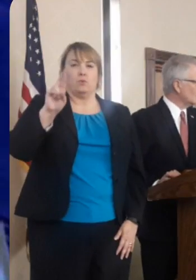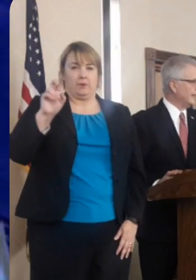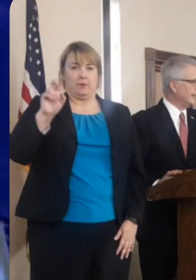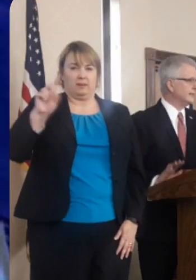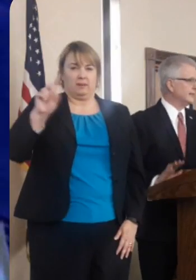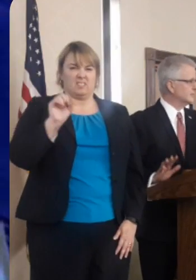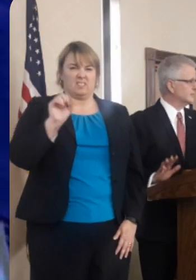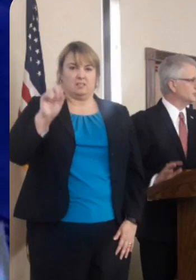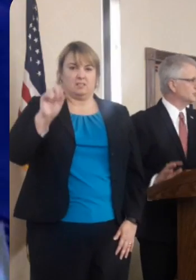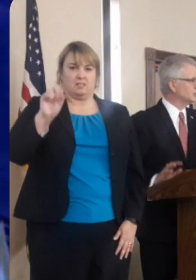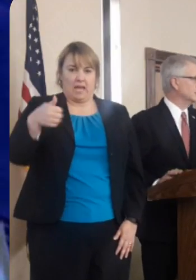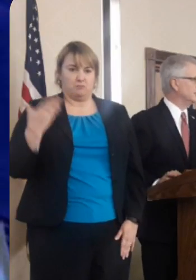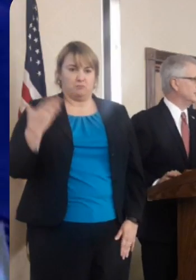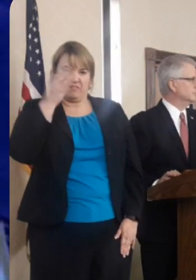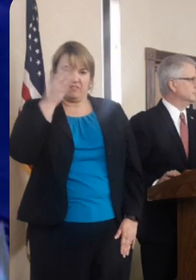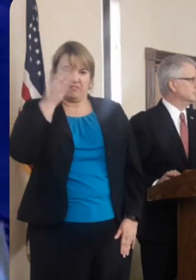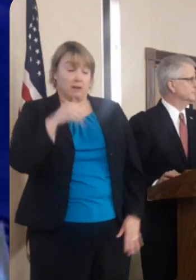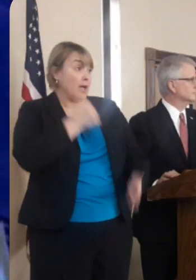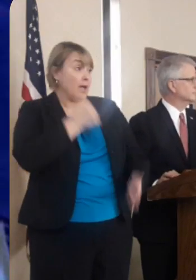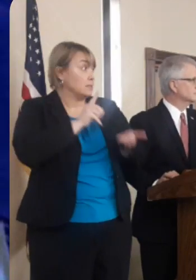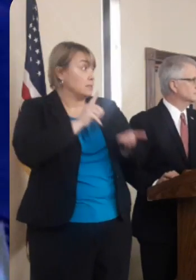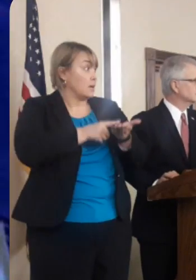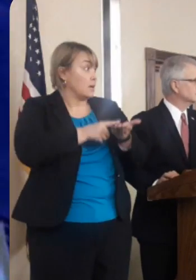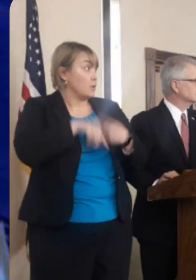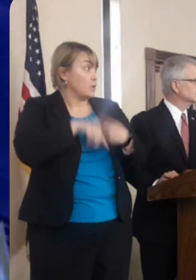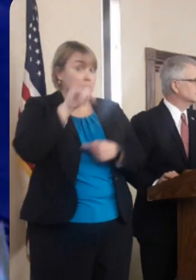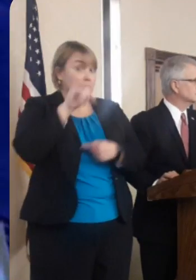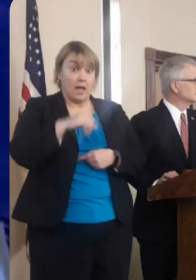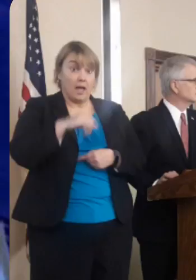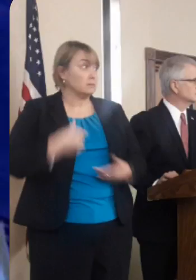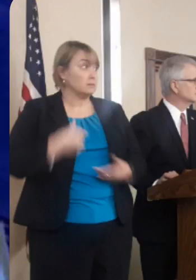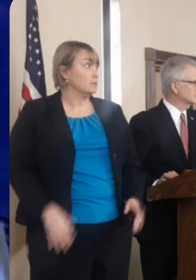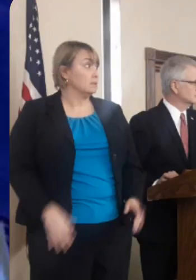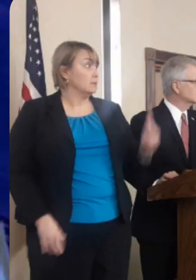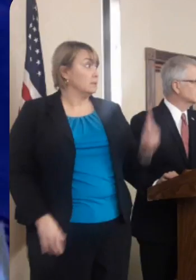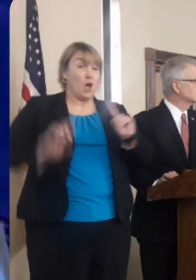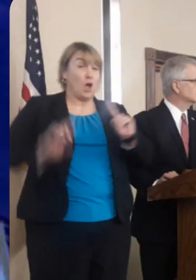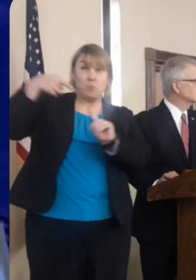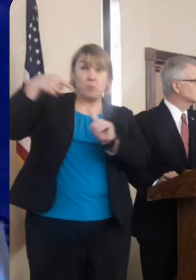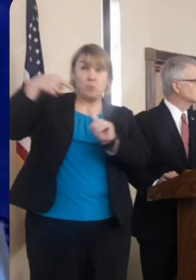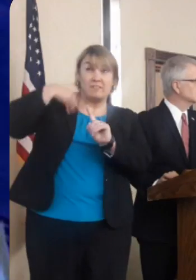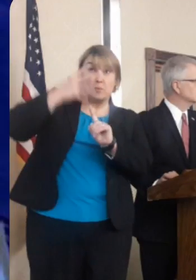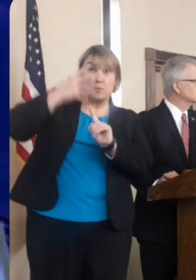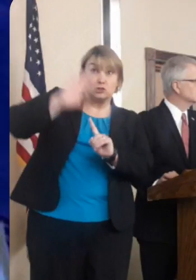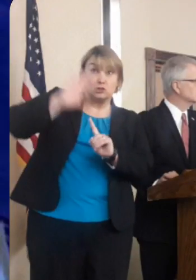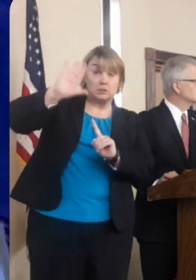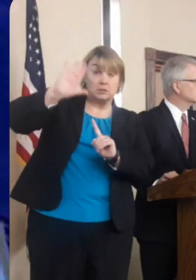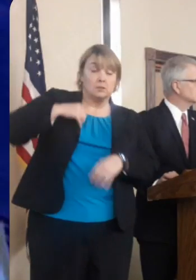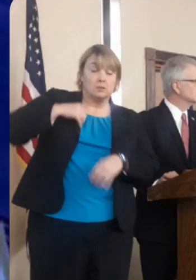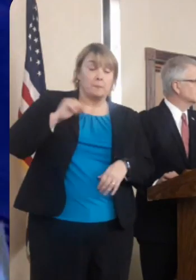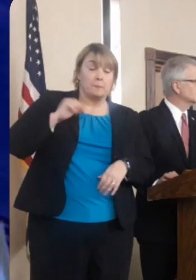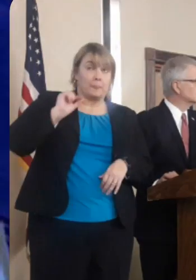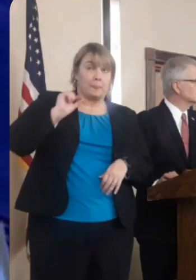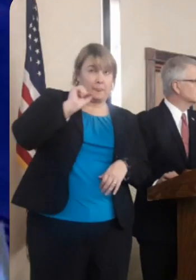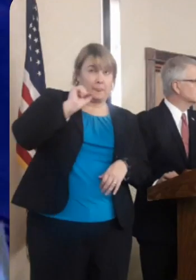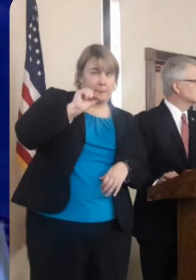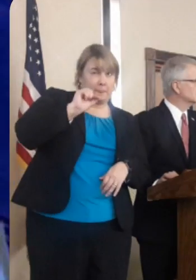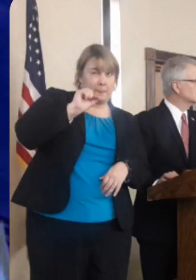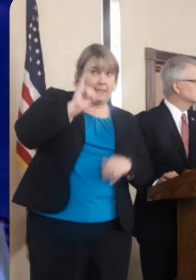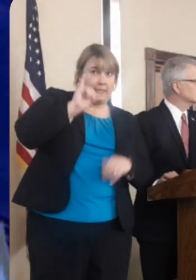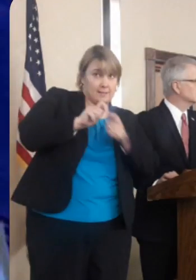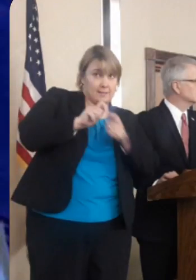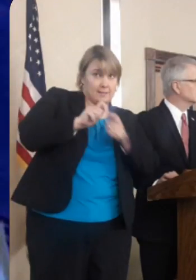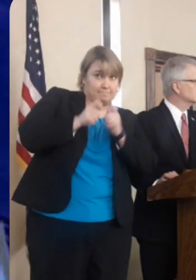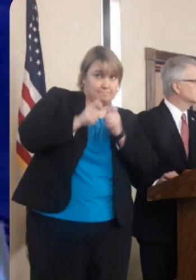Any discussion on the amendment? Point of information, Mr. Chairman, that is just an amendment to the